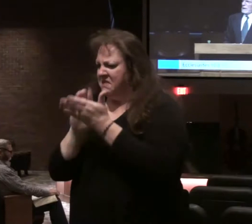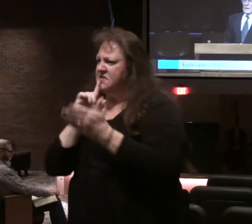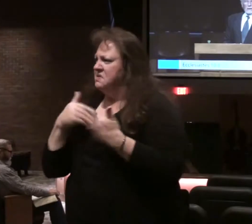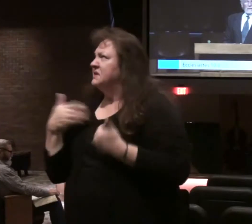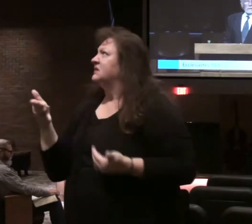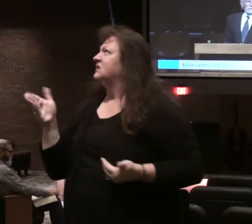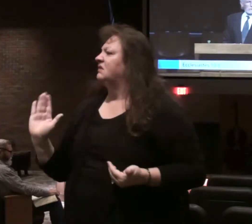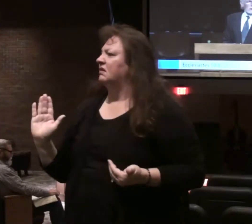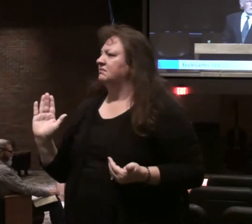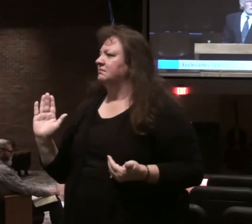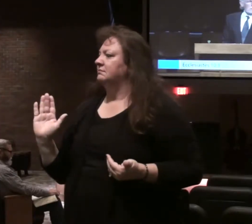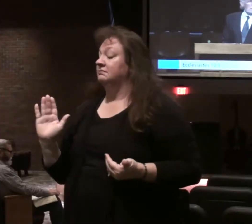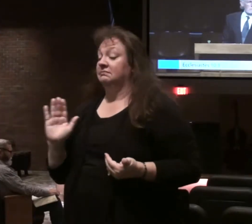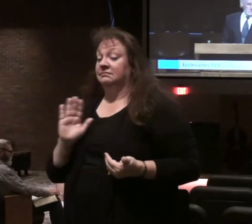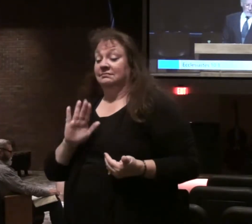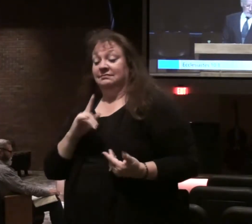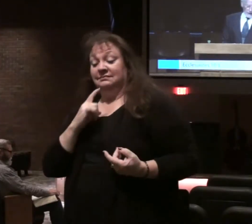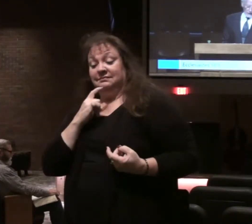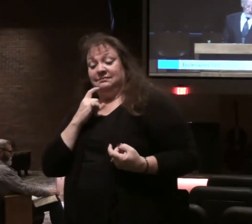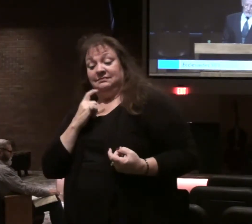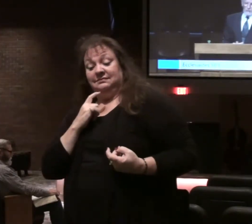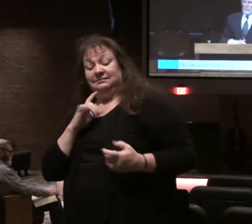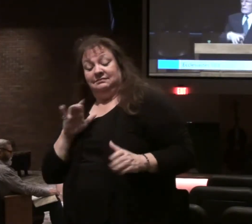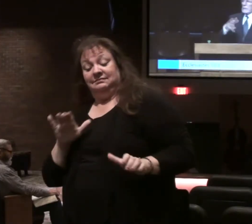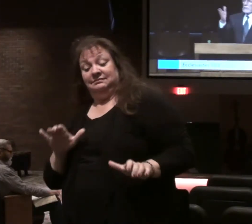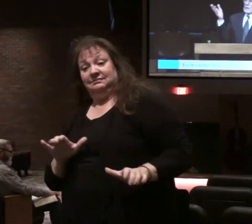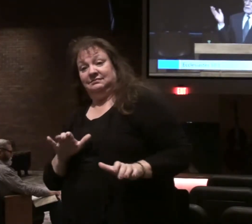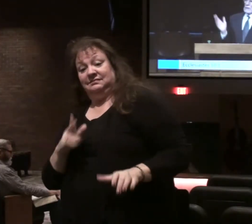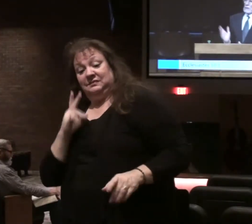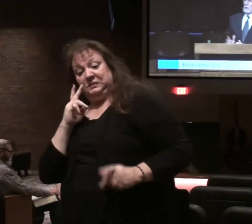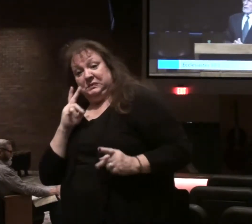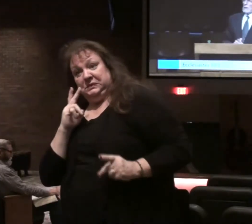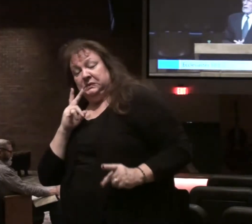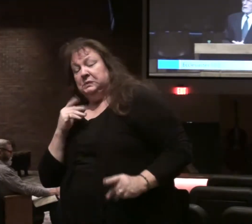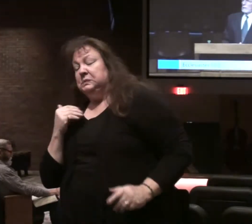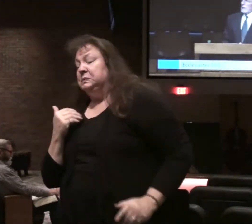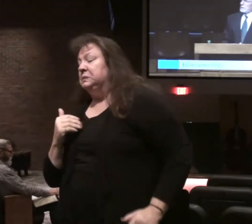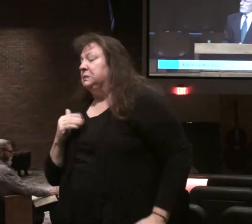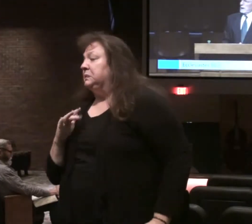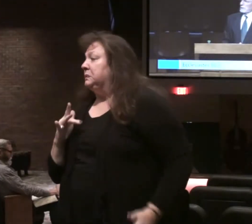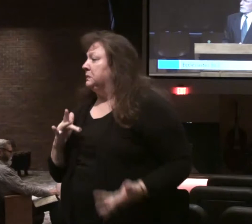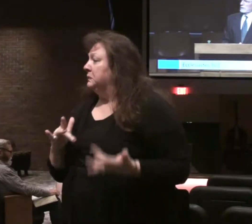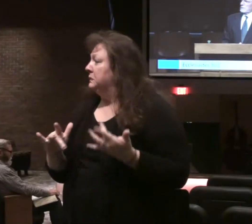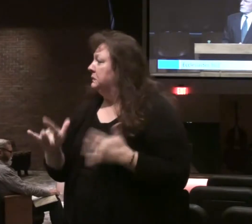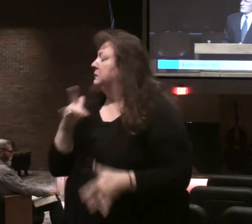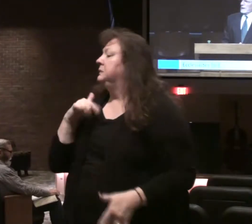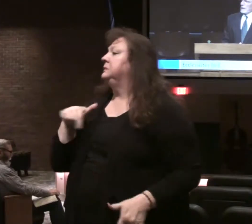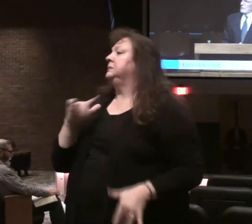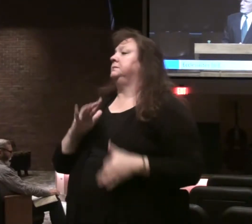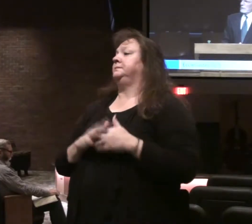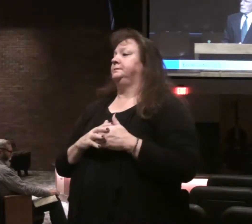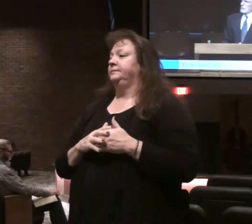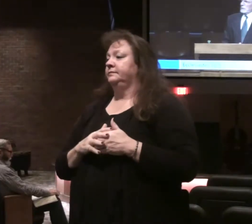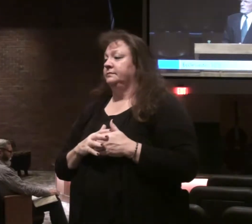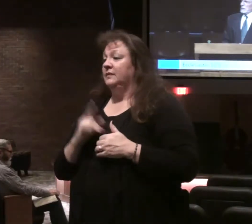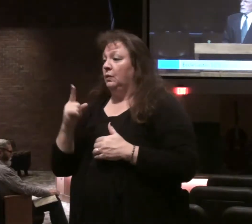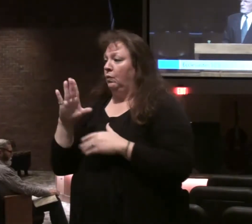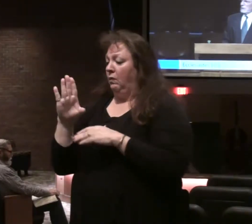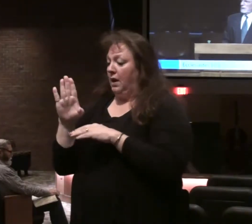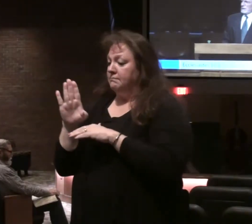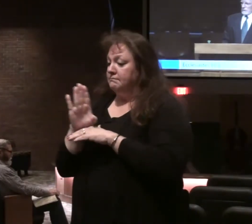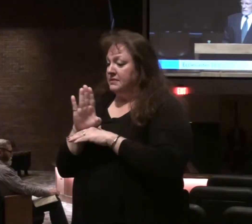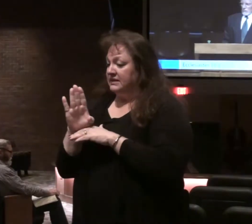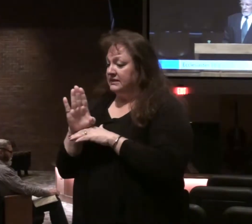And in areas of sin and the practice, we see it all around us. One of the